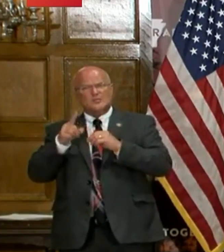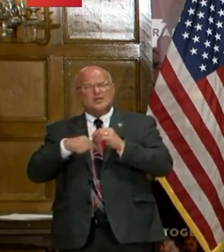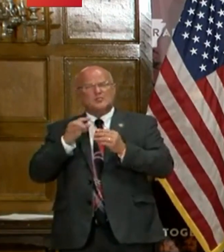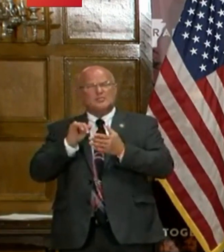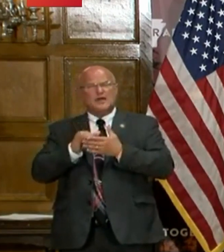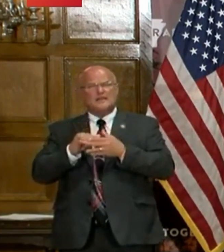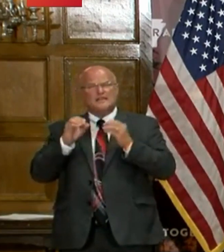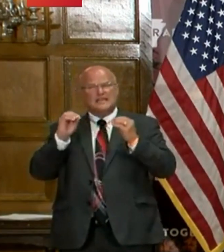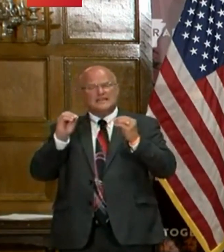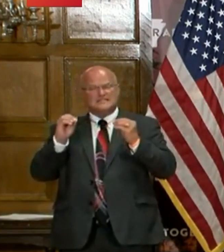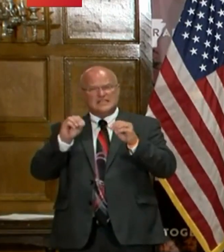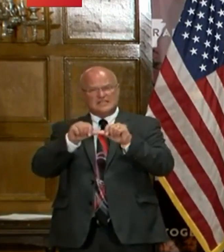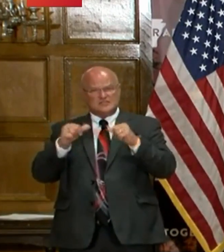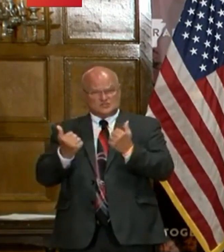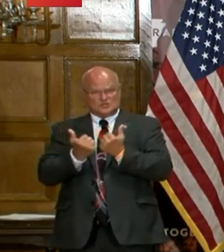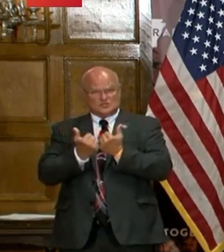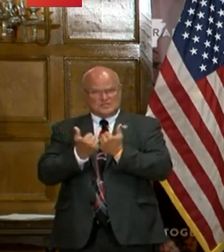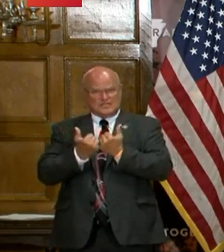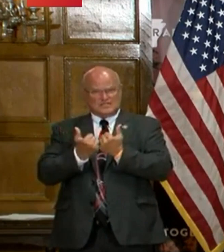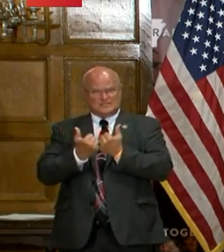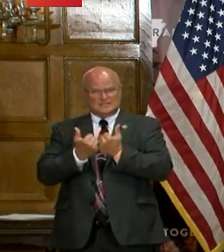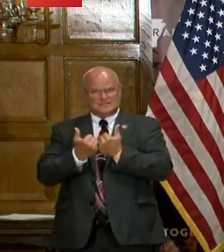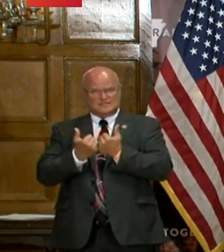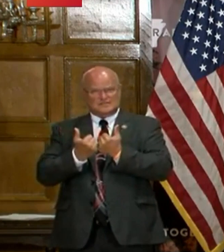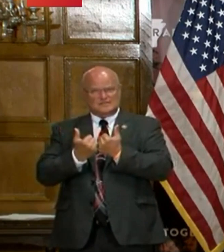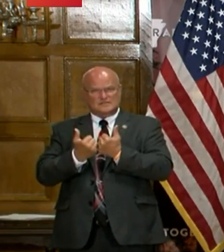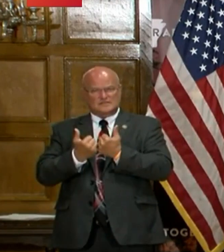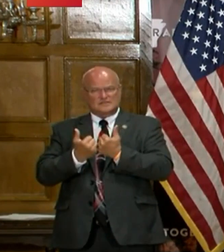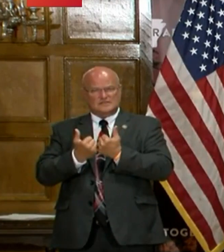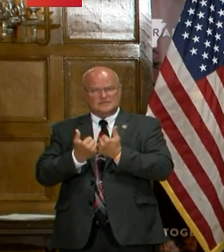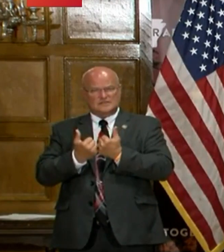for suspension of standardized testing.